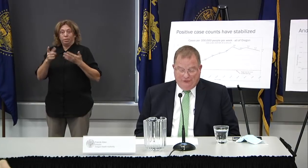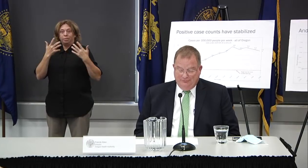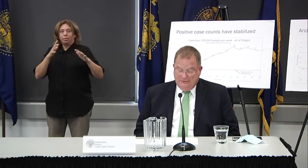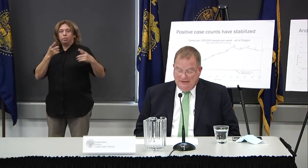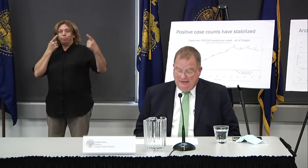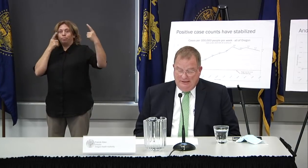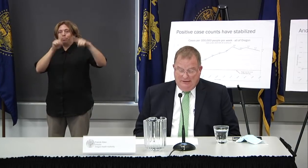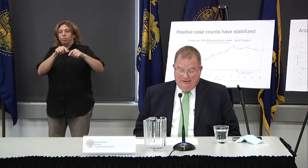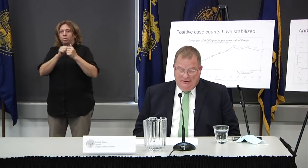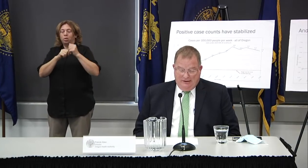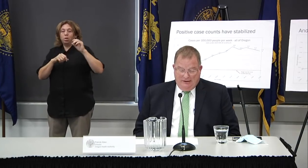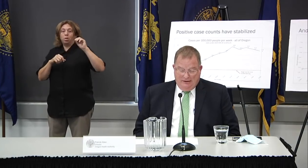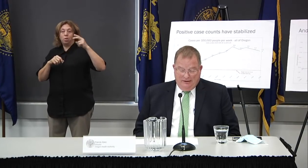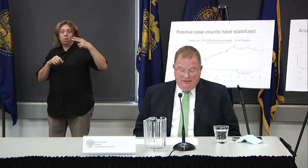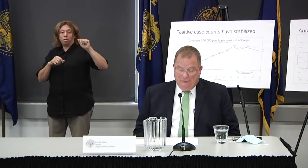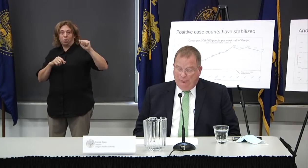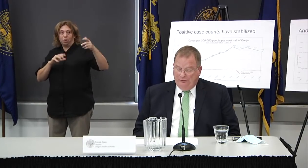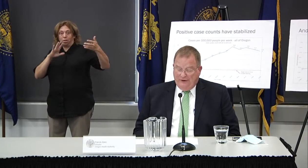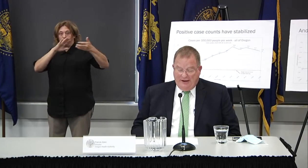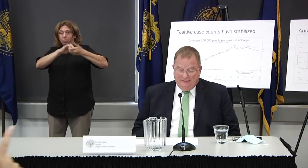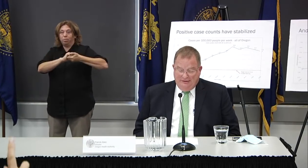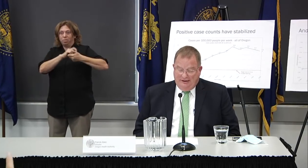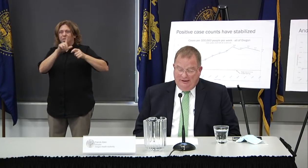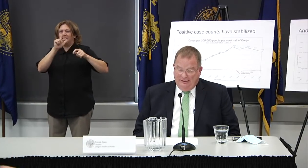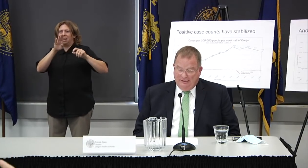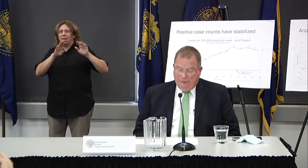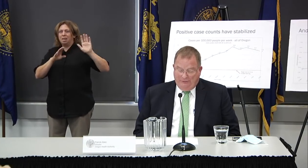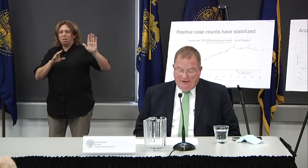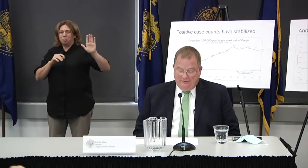Thermo Fisher that will provide